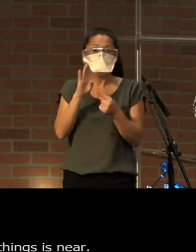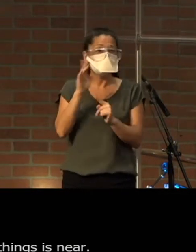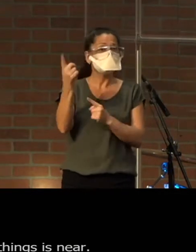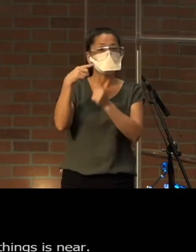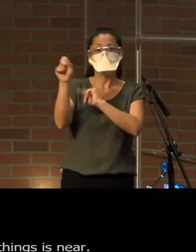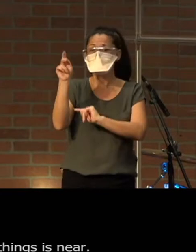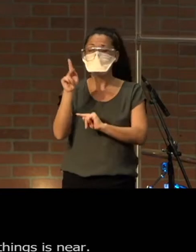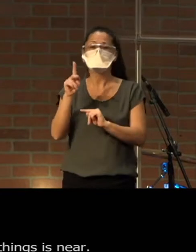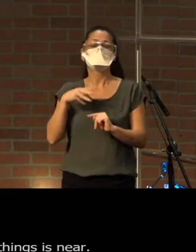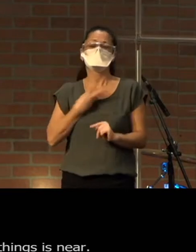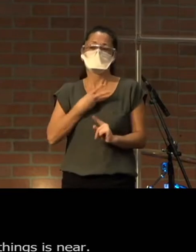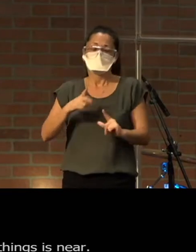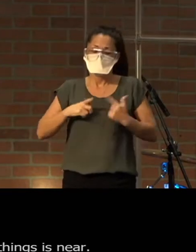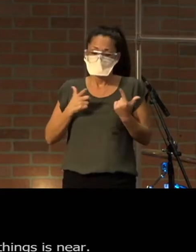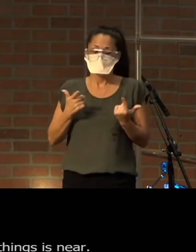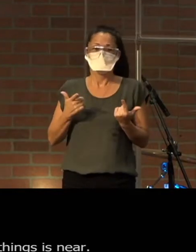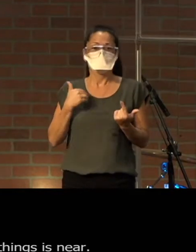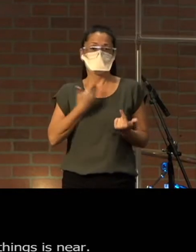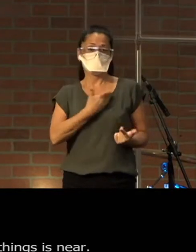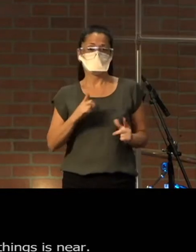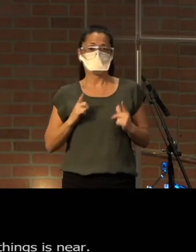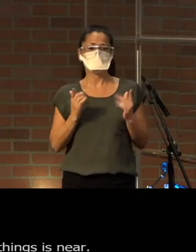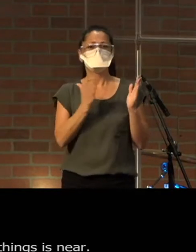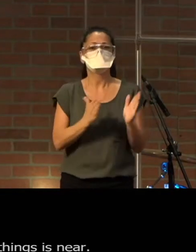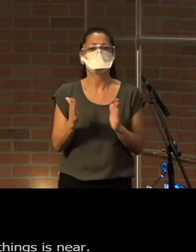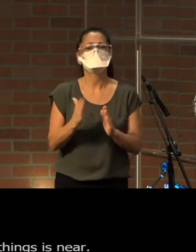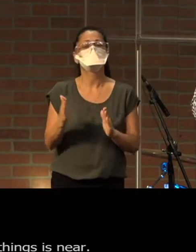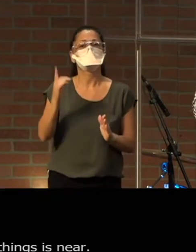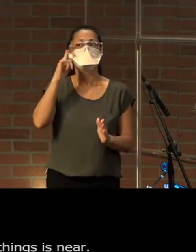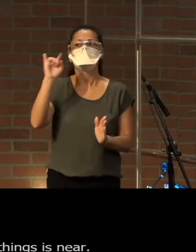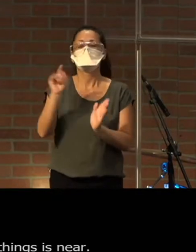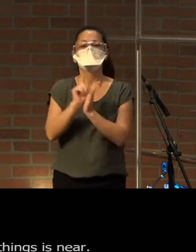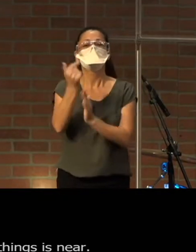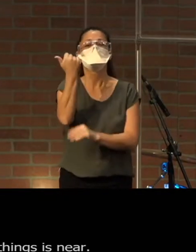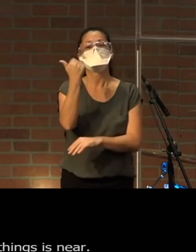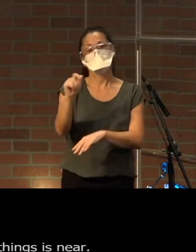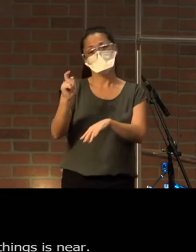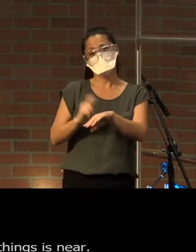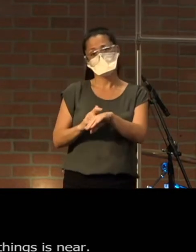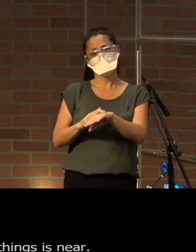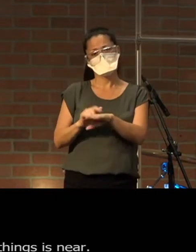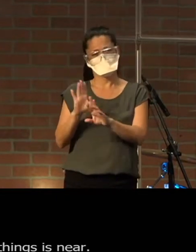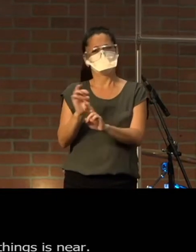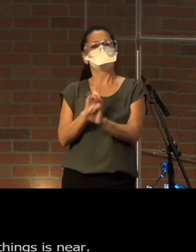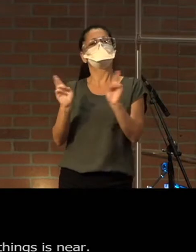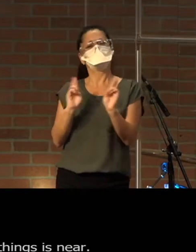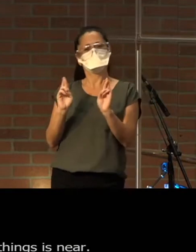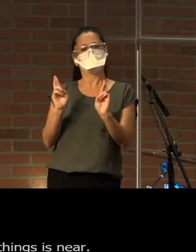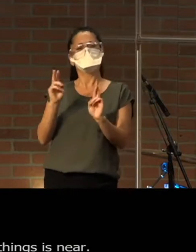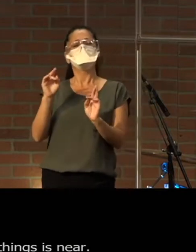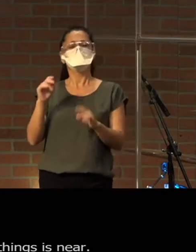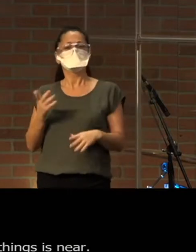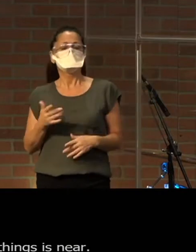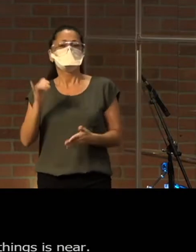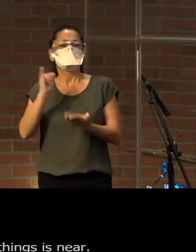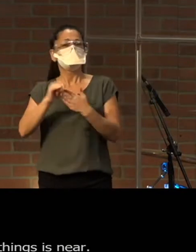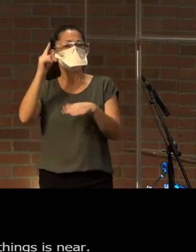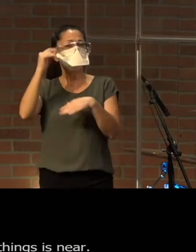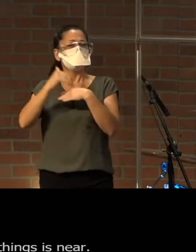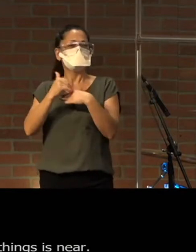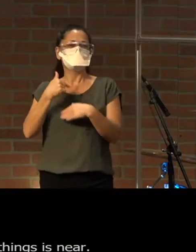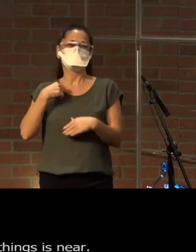live a life prepared as if that moment could be at any time. It reminds me of this silly